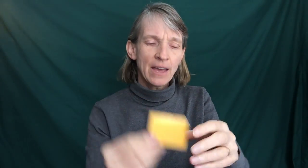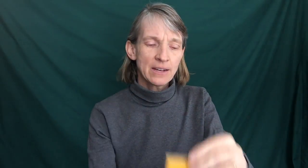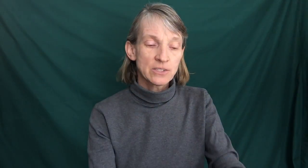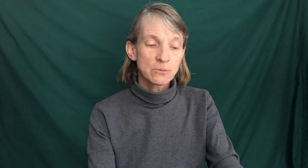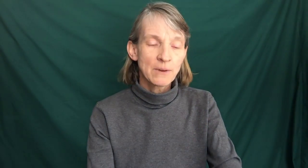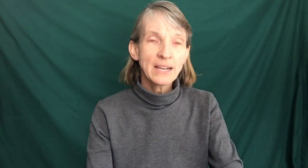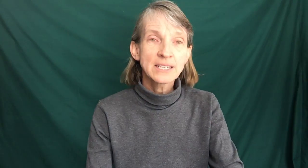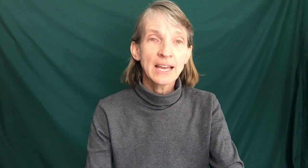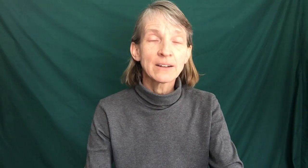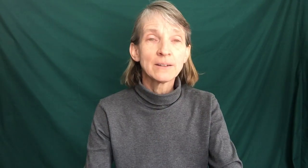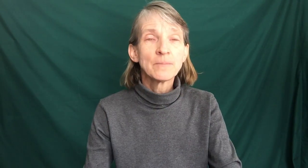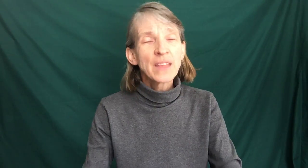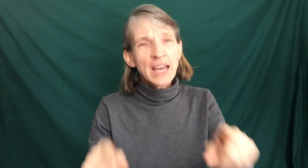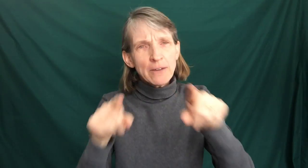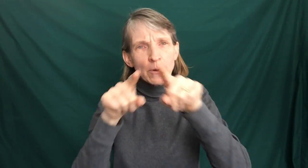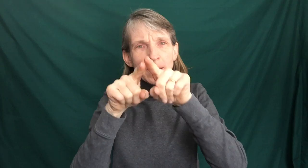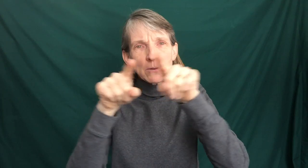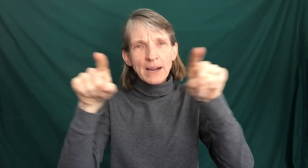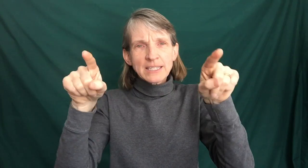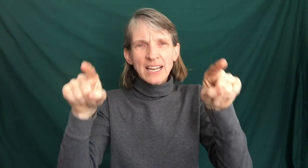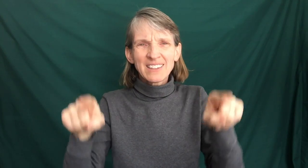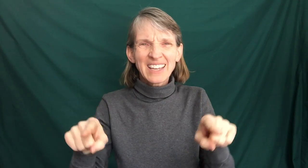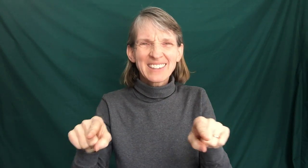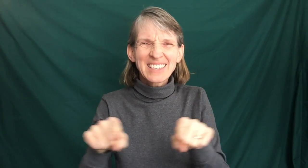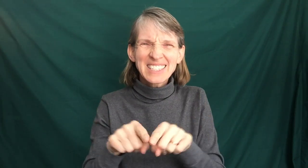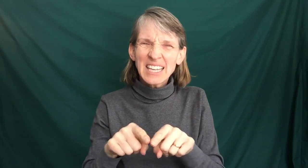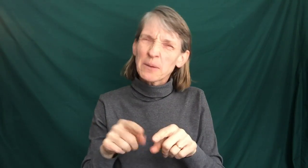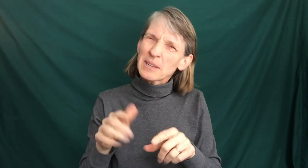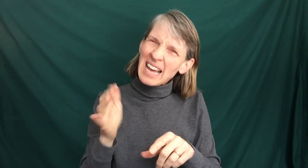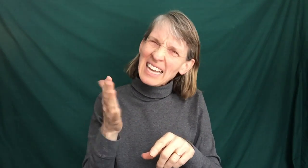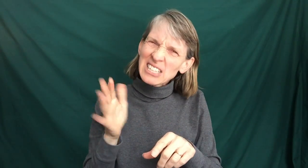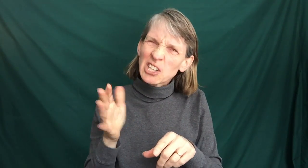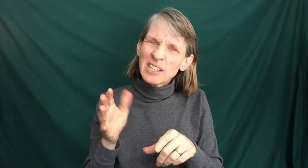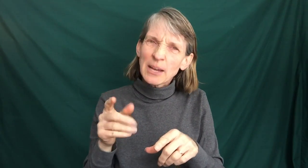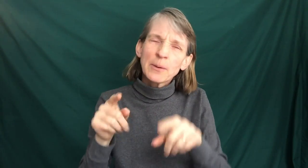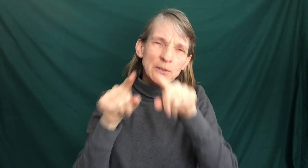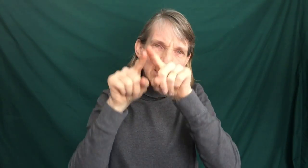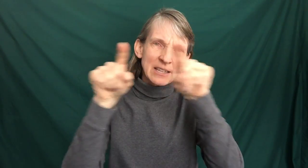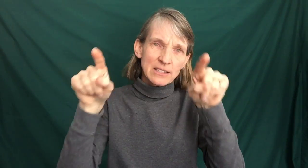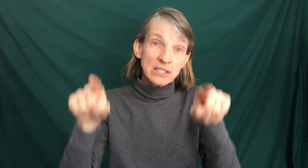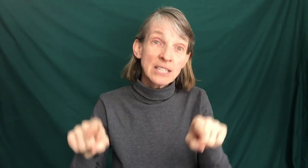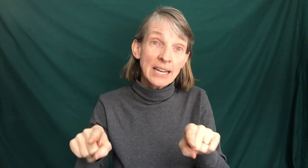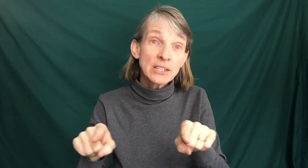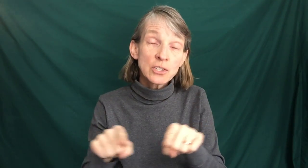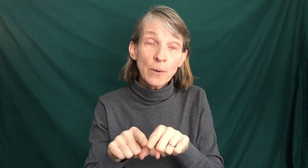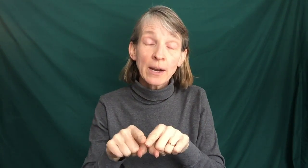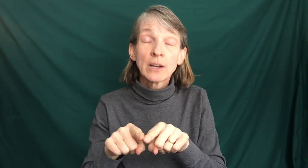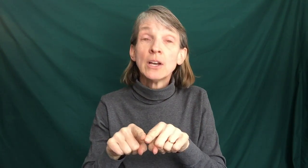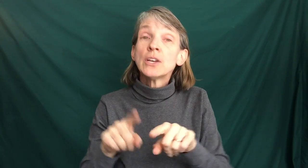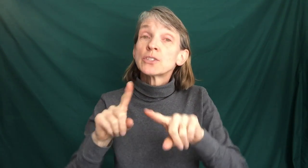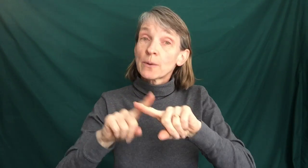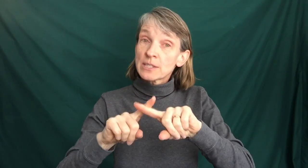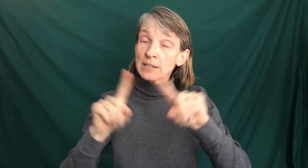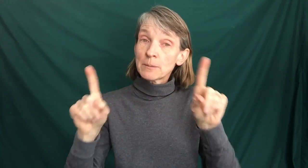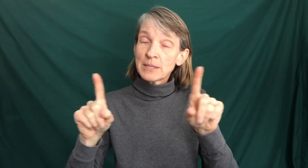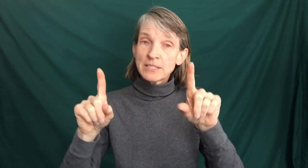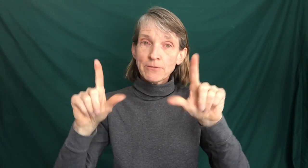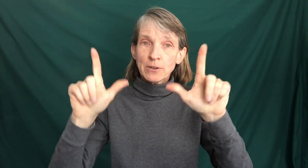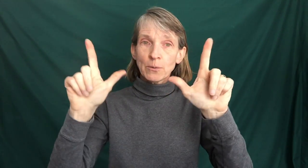That is a rectangle. If we made a rectangle like this, it would kind of look like we were signing square. So it's a little bit different. We